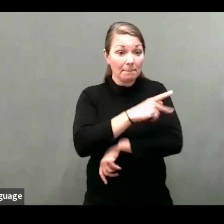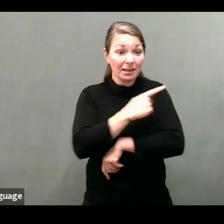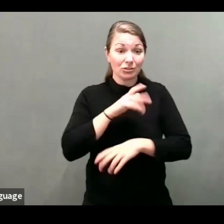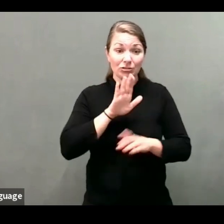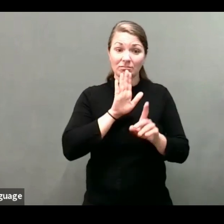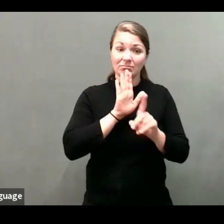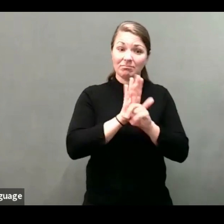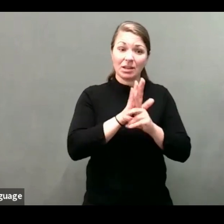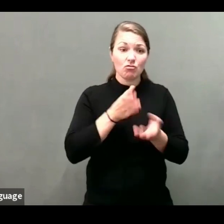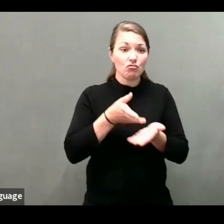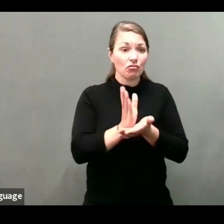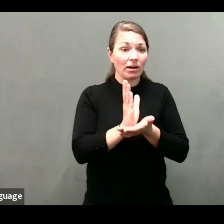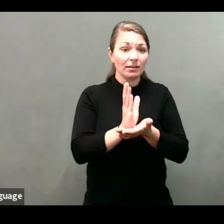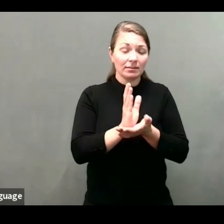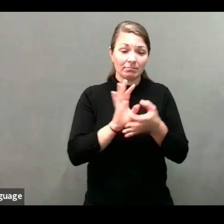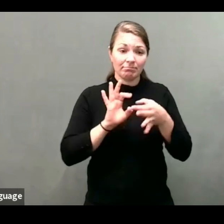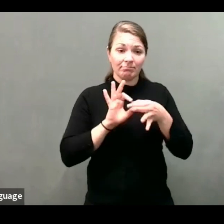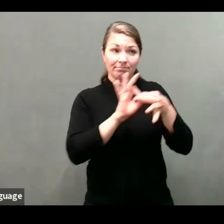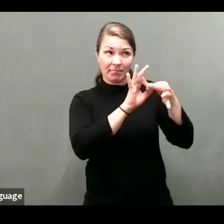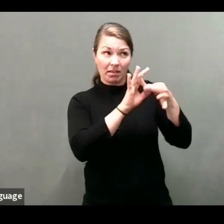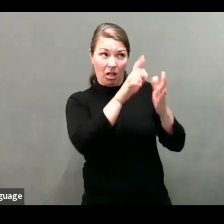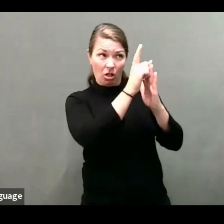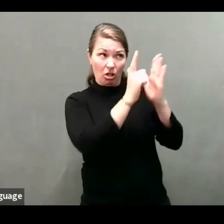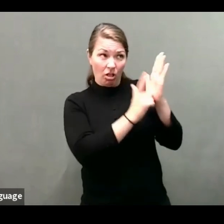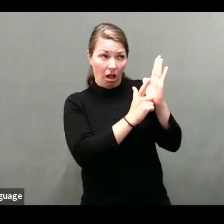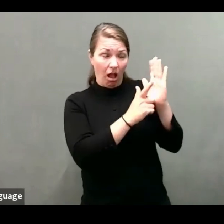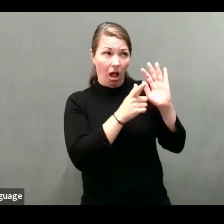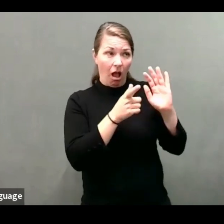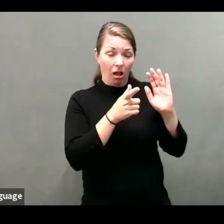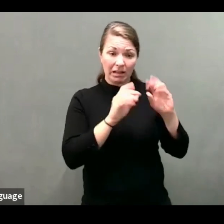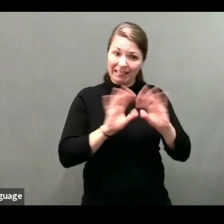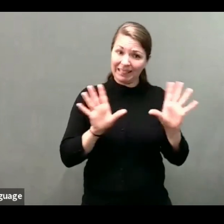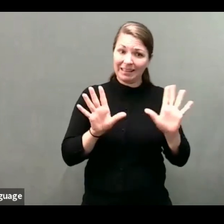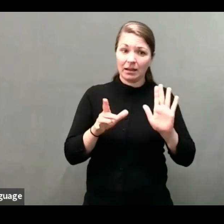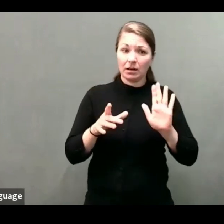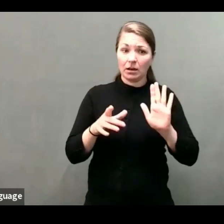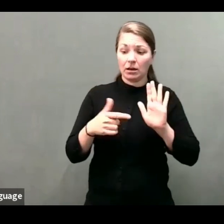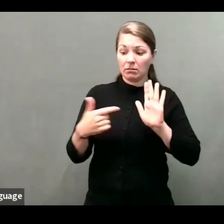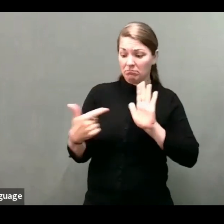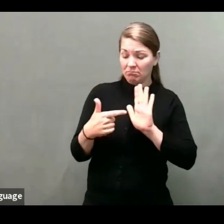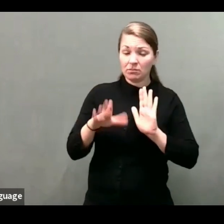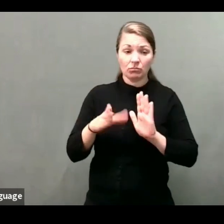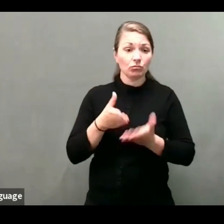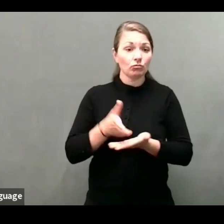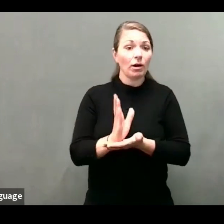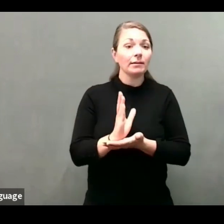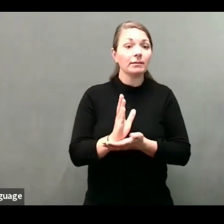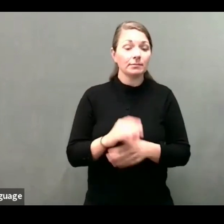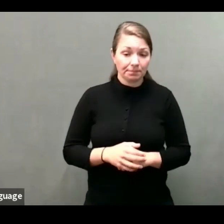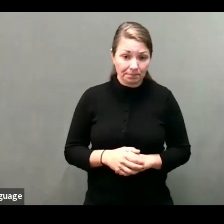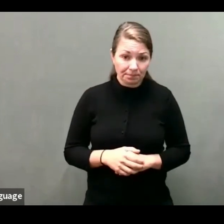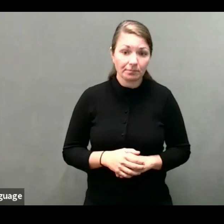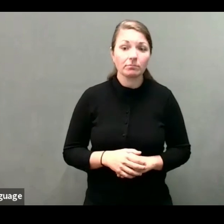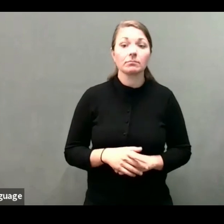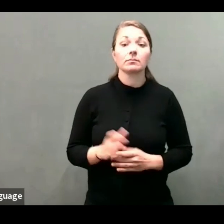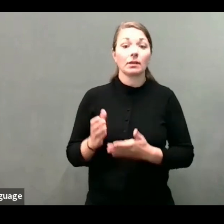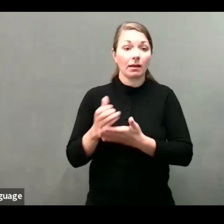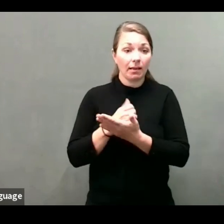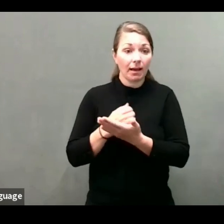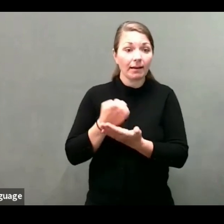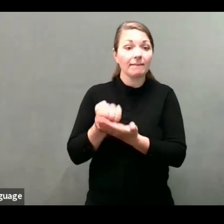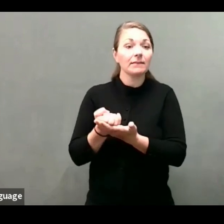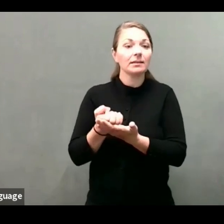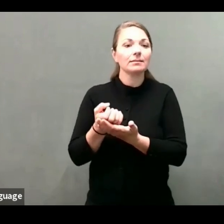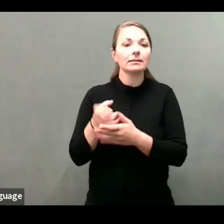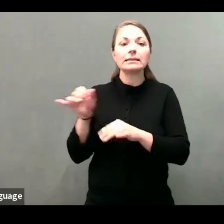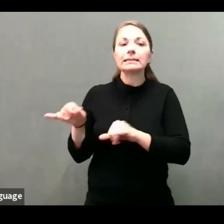law, that patients can come in and have evidence collected just as if they were making a report to law enforcement.